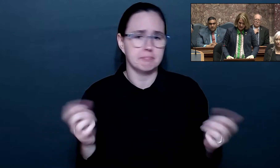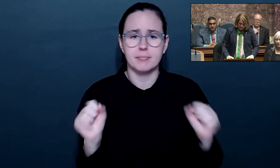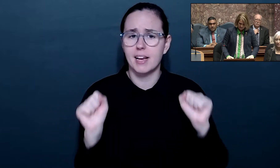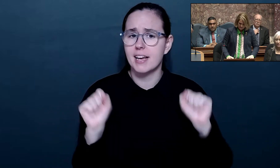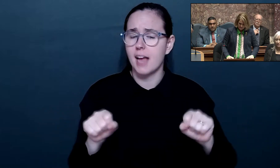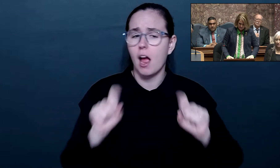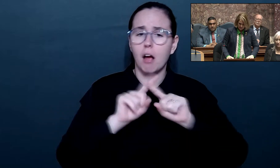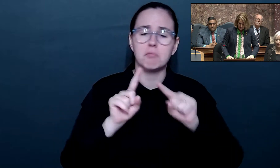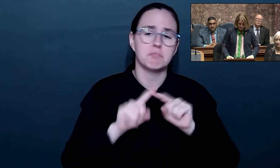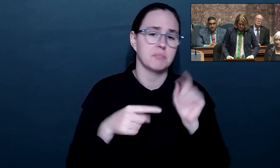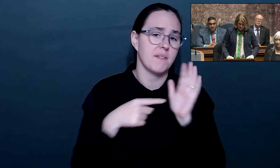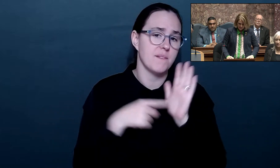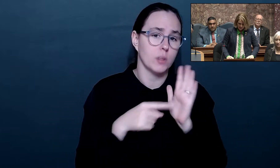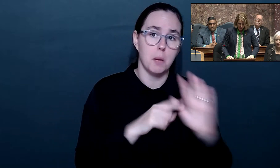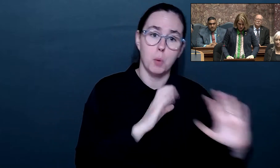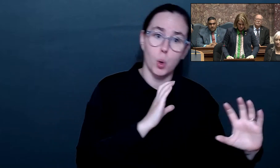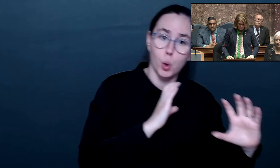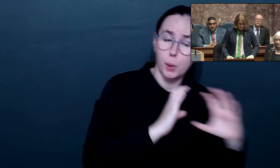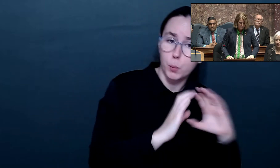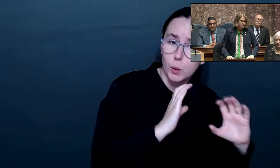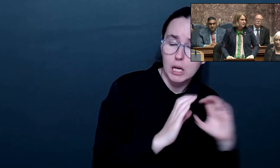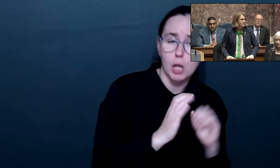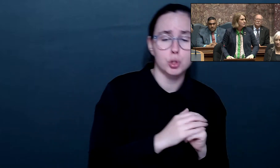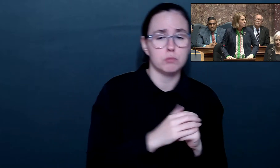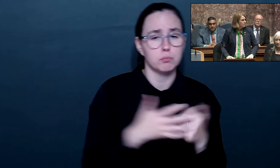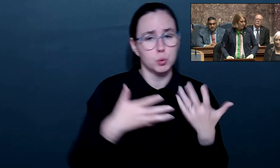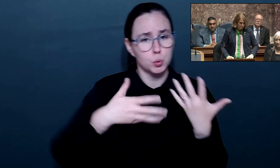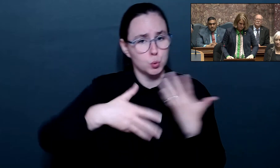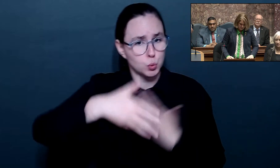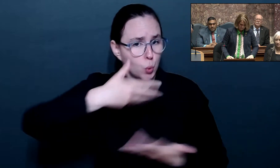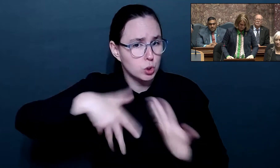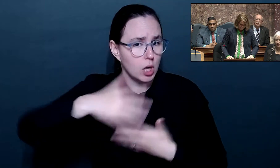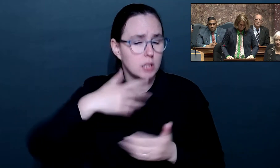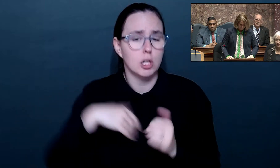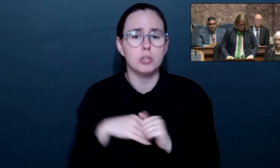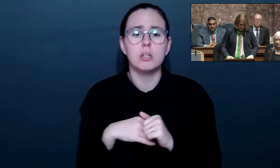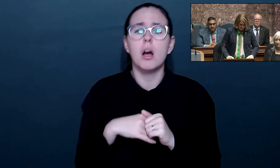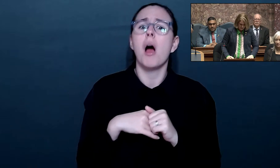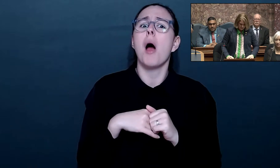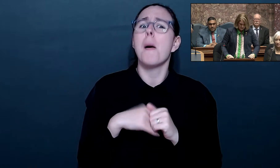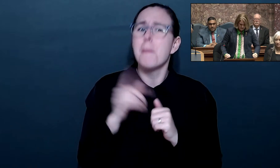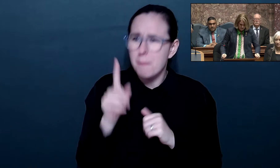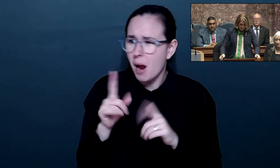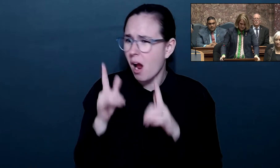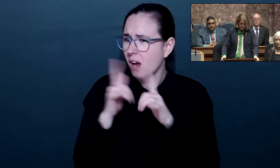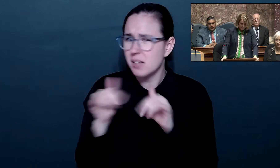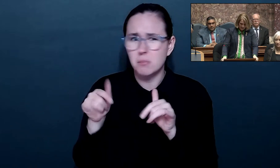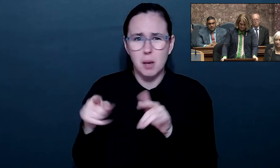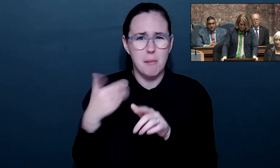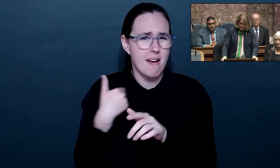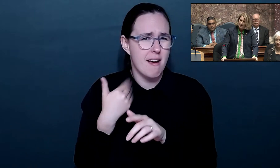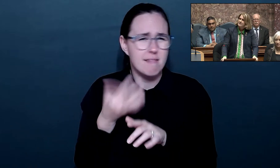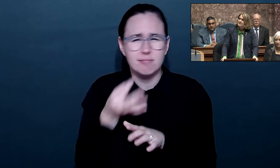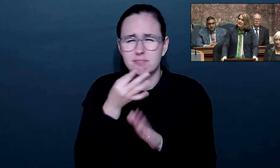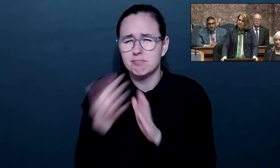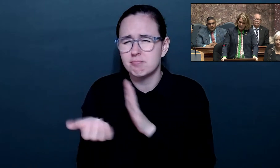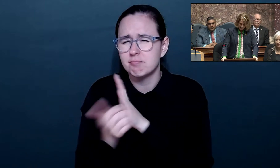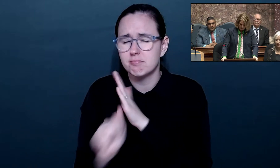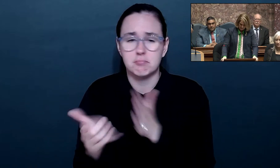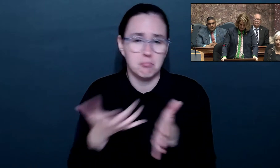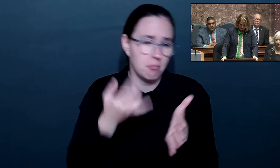remarkable talents in areas like art, music, or problem solving. This year's theme